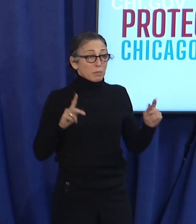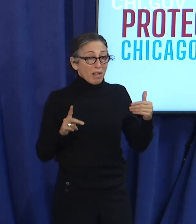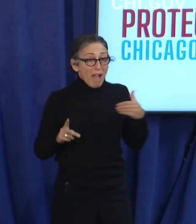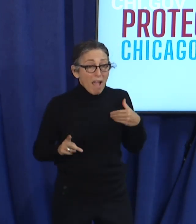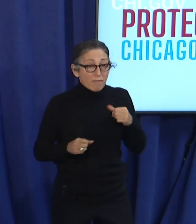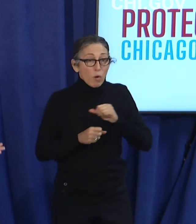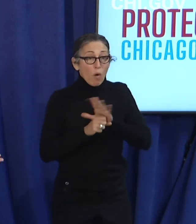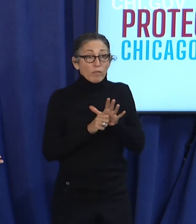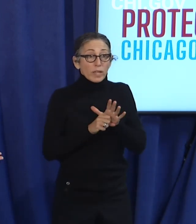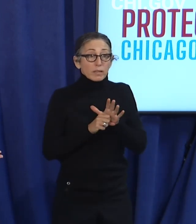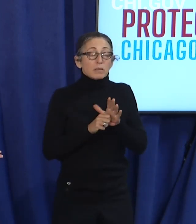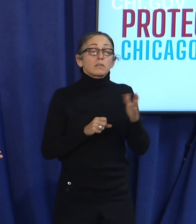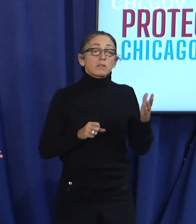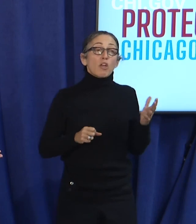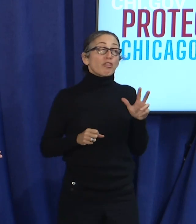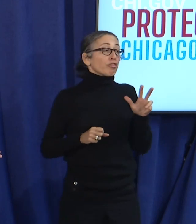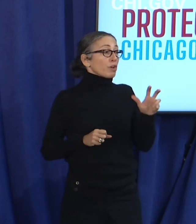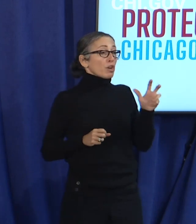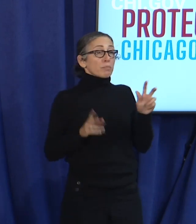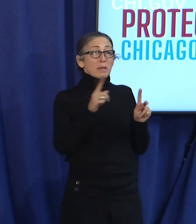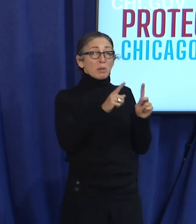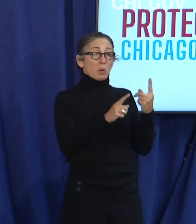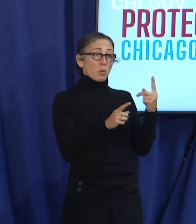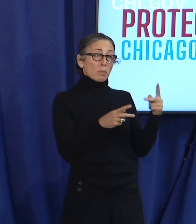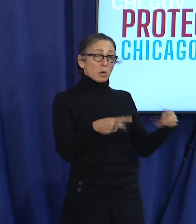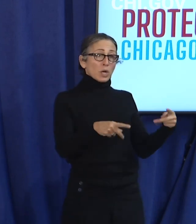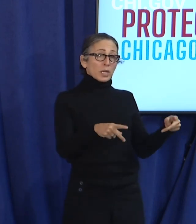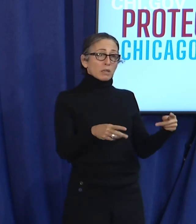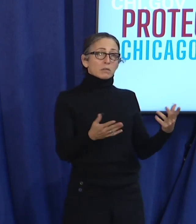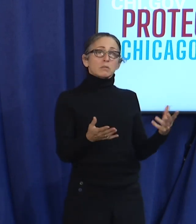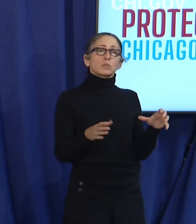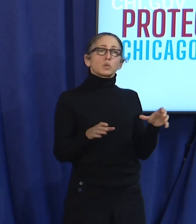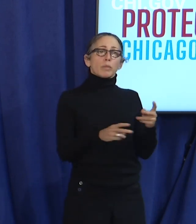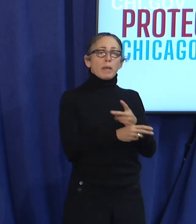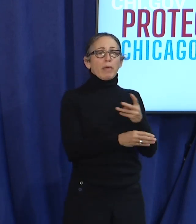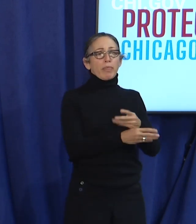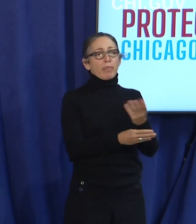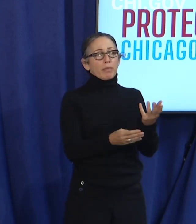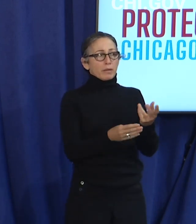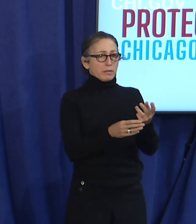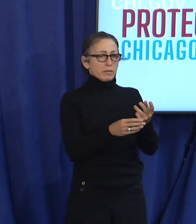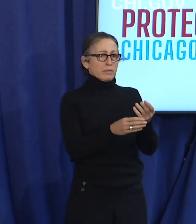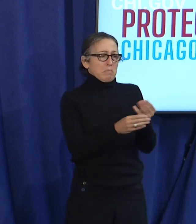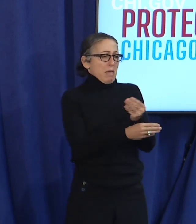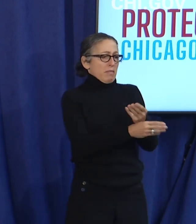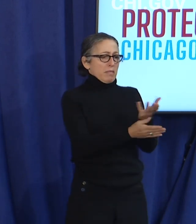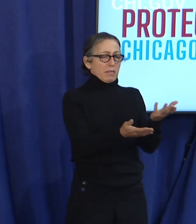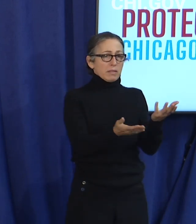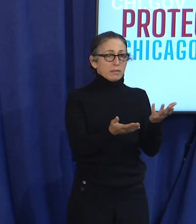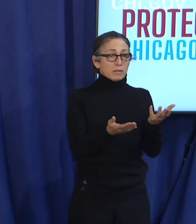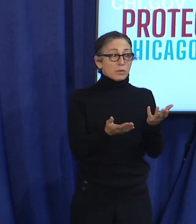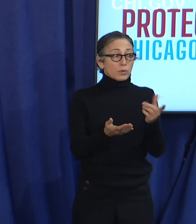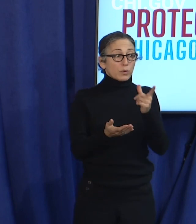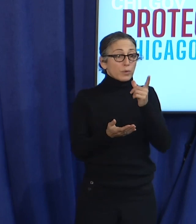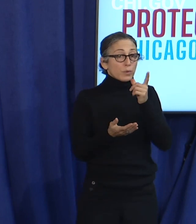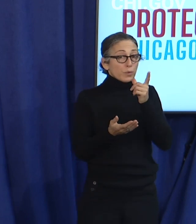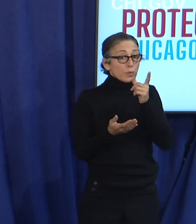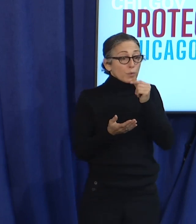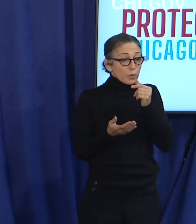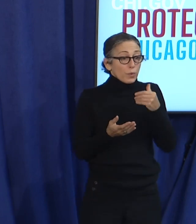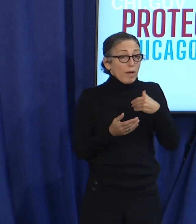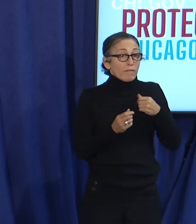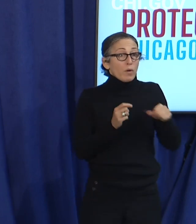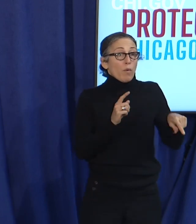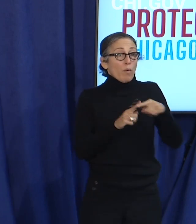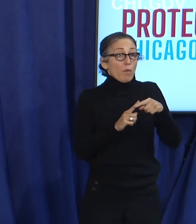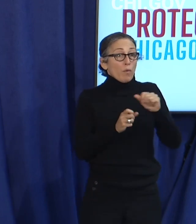COVID, you got 300 people? Like, do the math. There's a lot of people at that party, statistically, who have COVID and are spreading it, and they